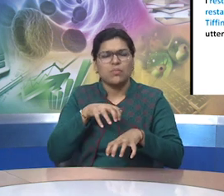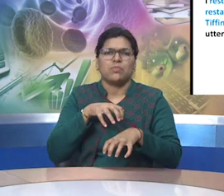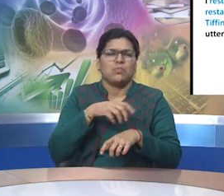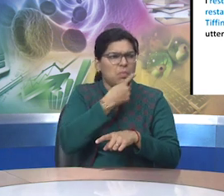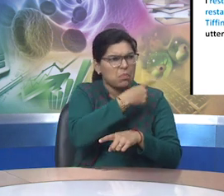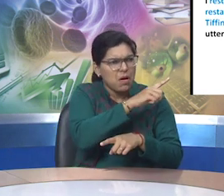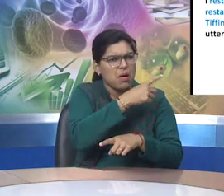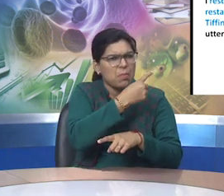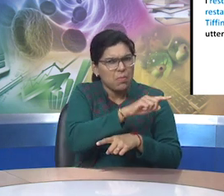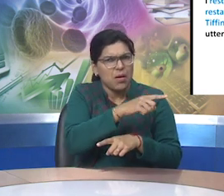at the door